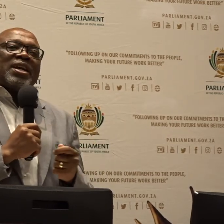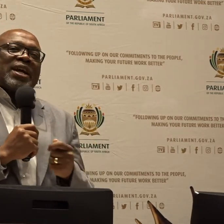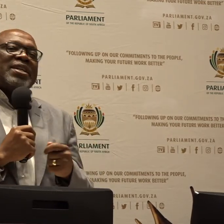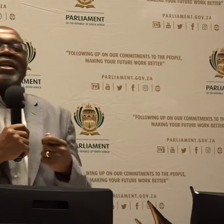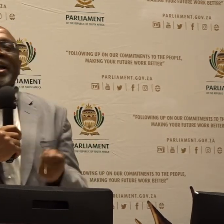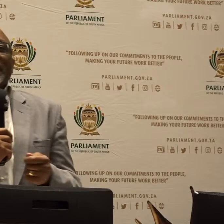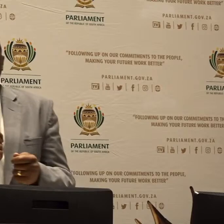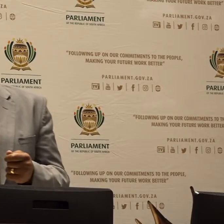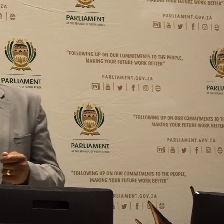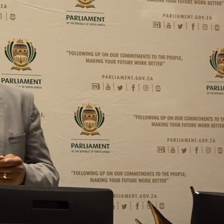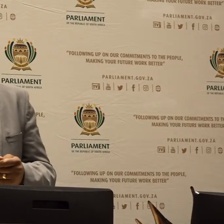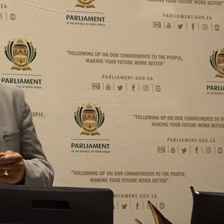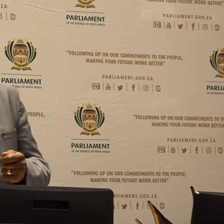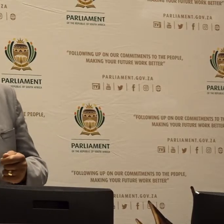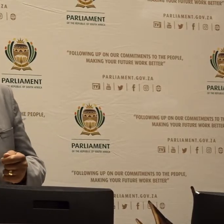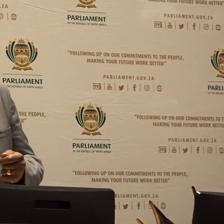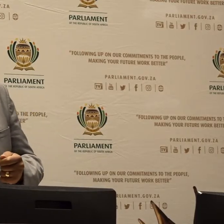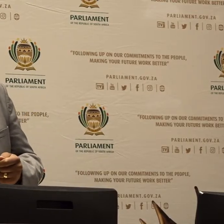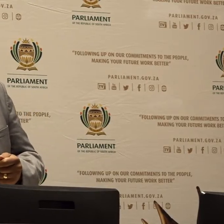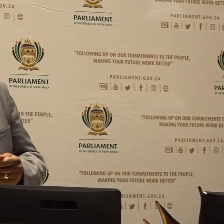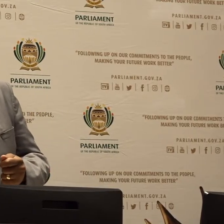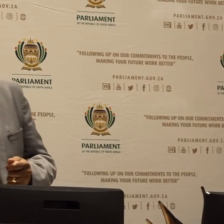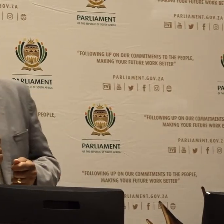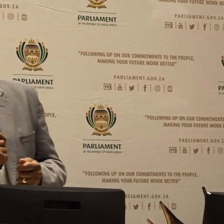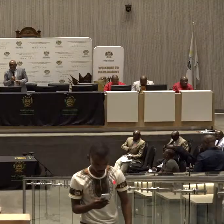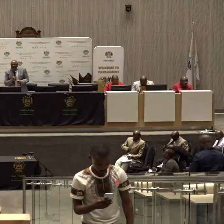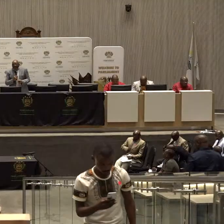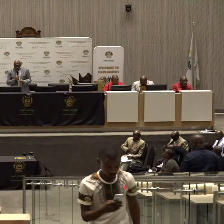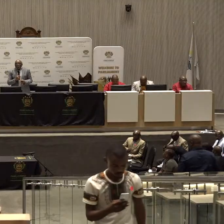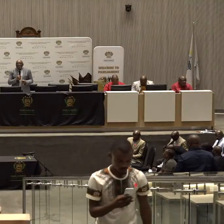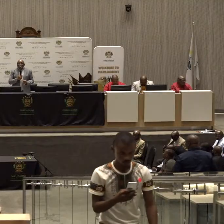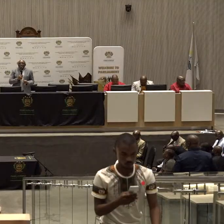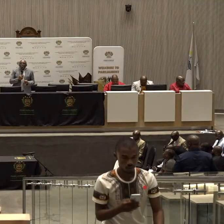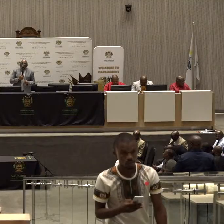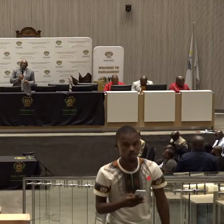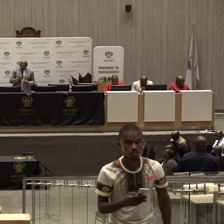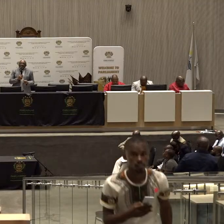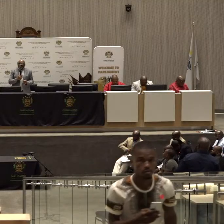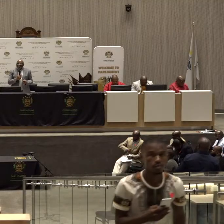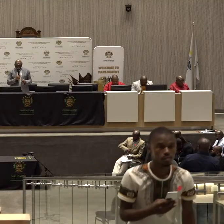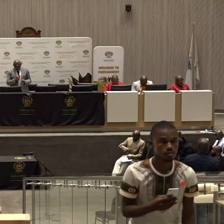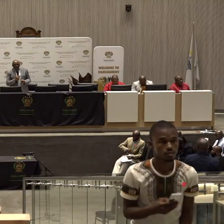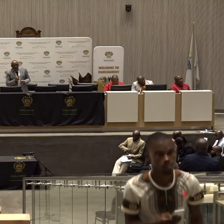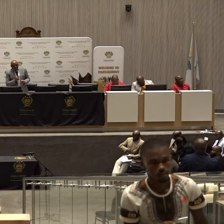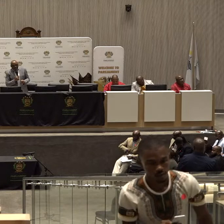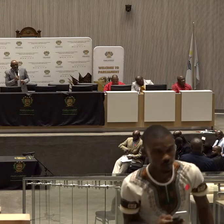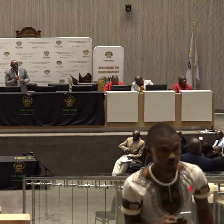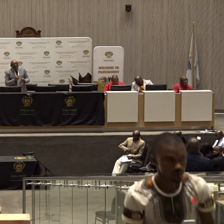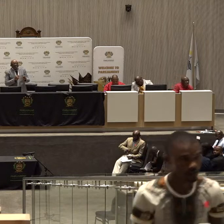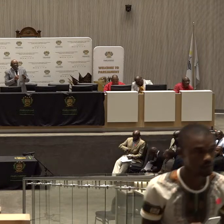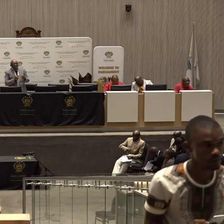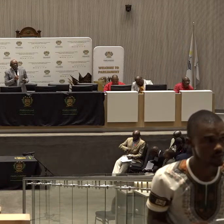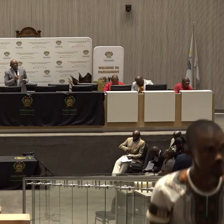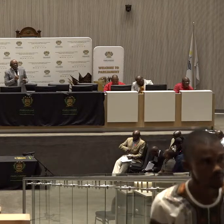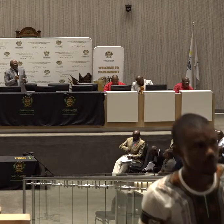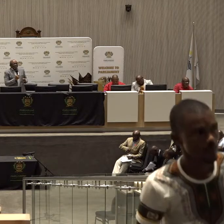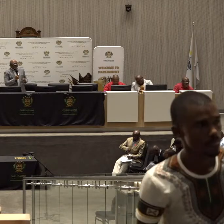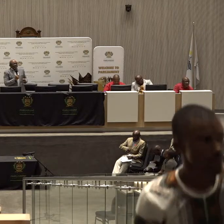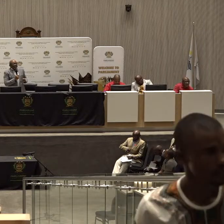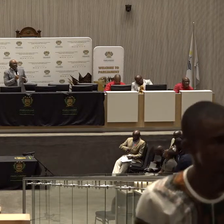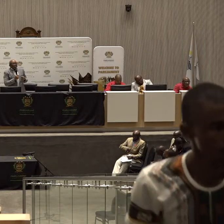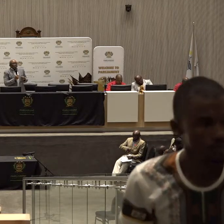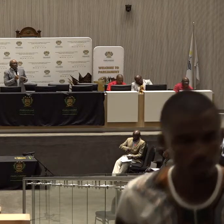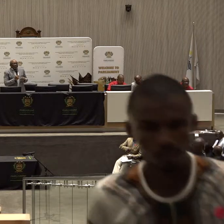between writing a report and processing legislation ours is to process legislation and part of this